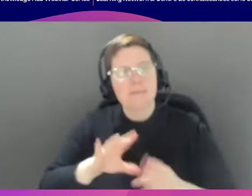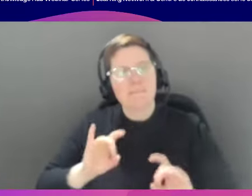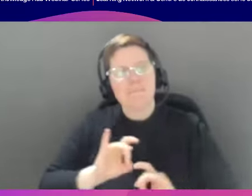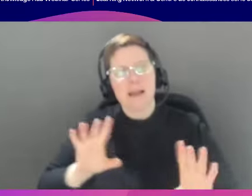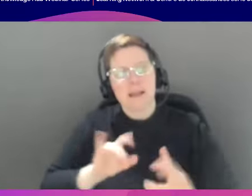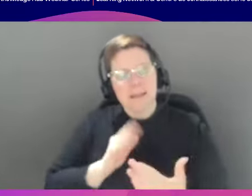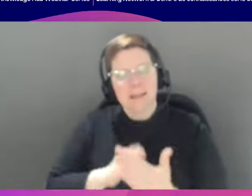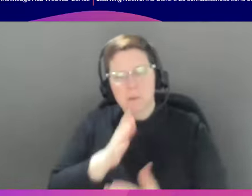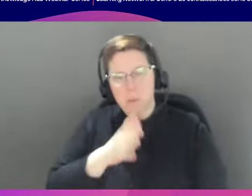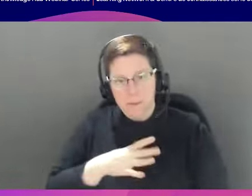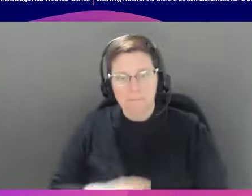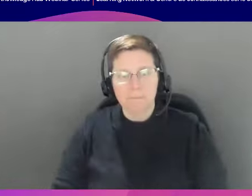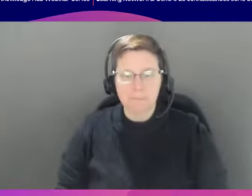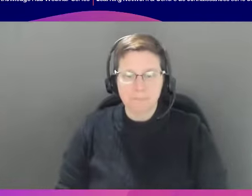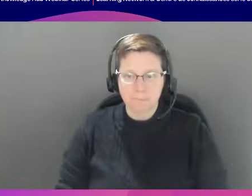women.